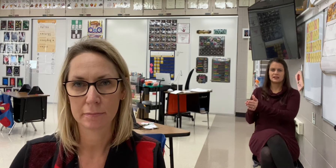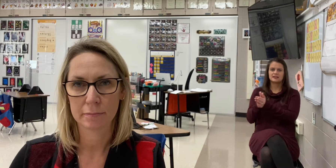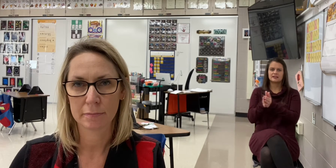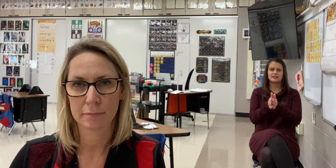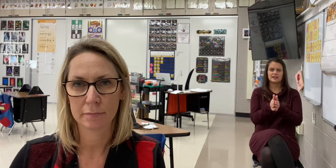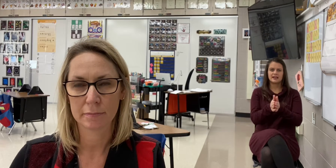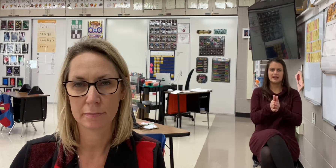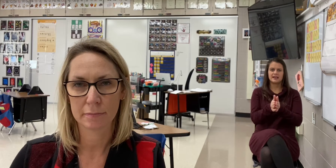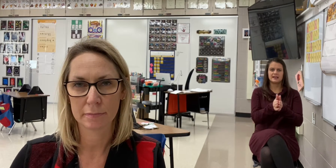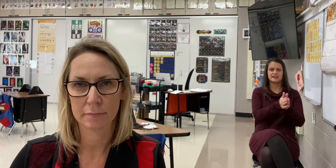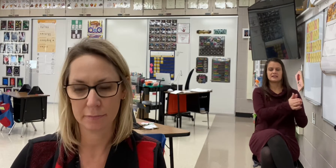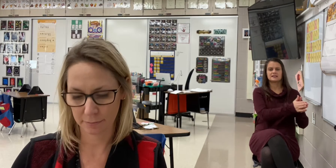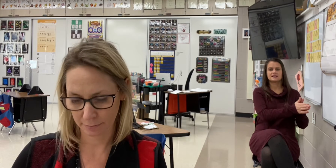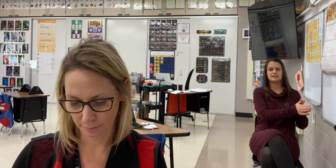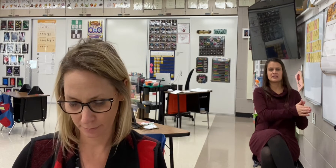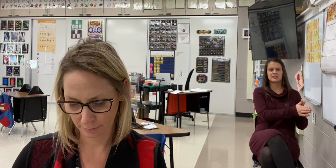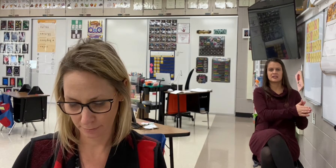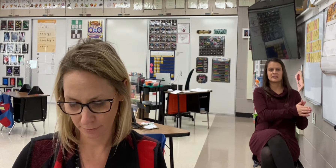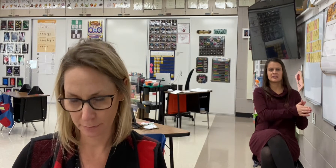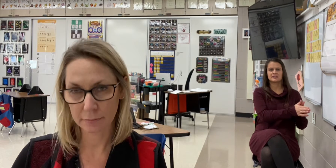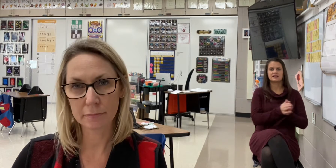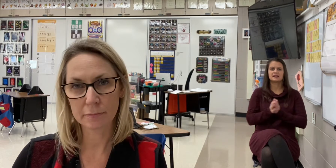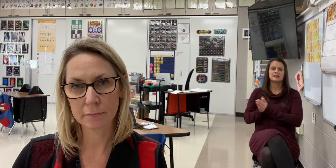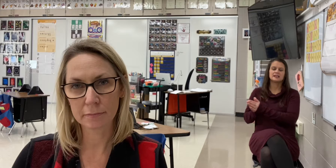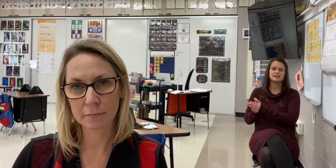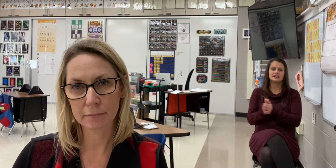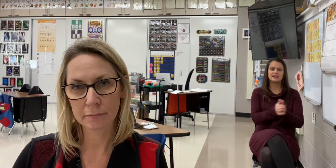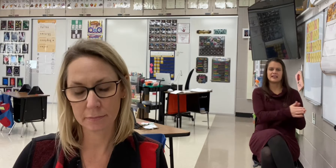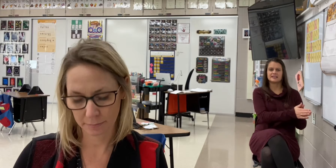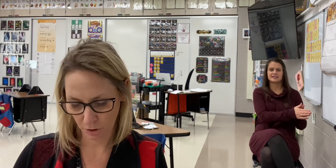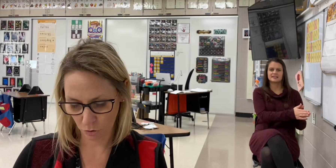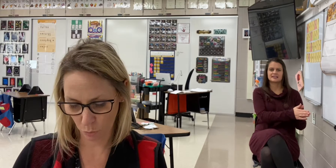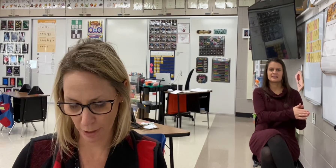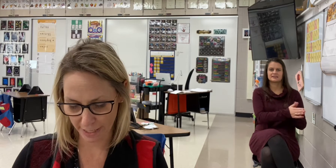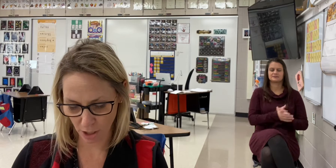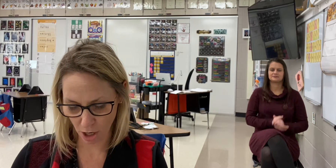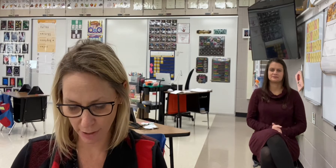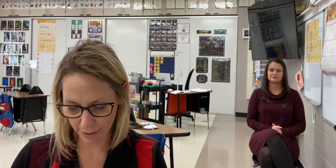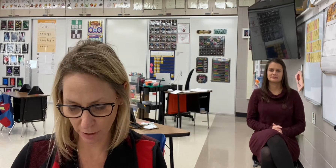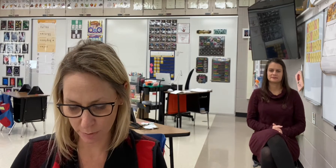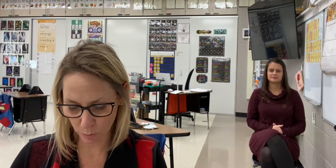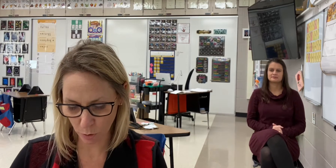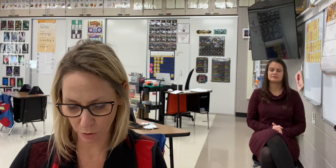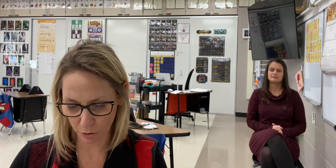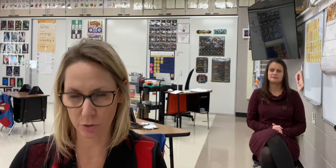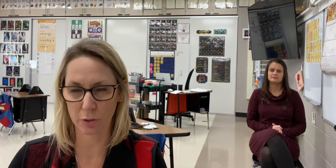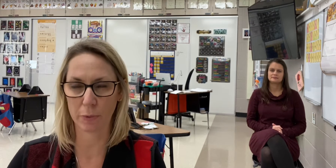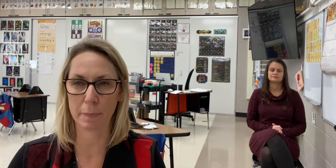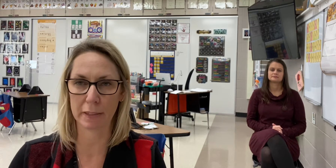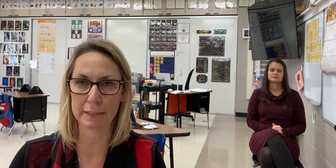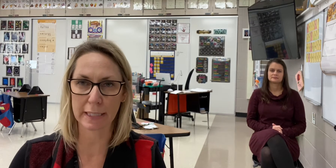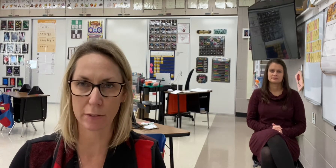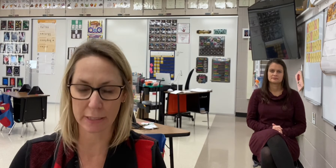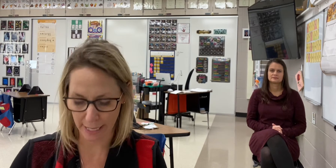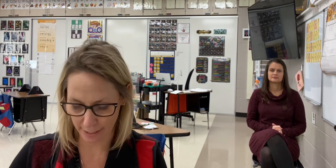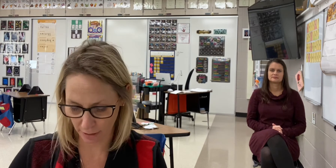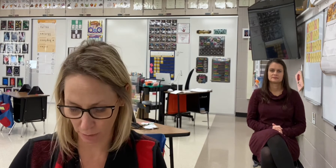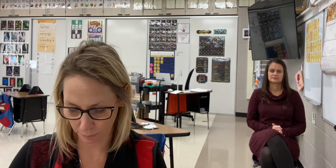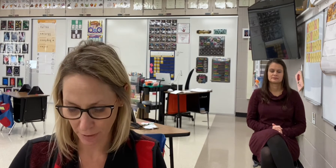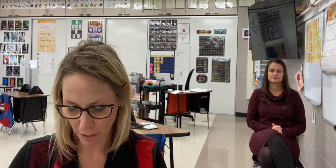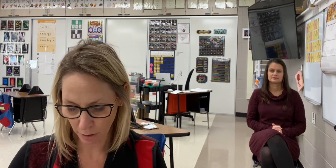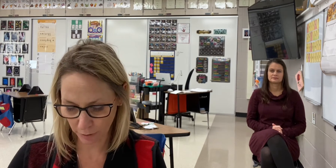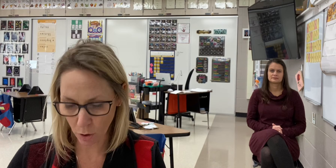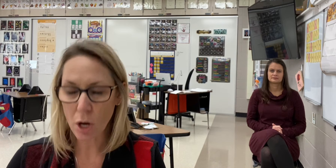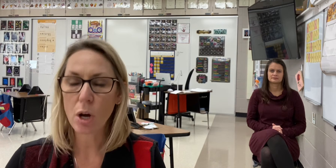O, A, T. Late. Great. All right, here comes the roller coaster with the middle sound at the end